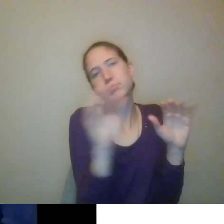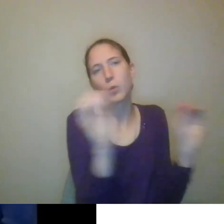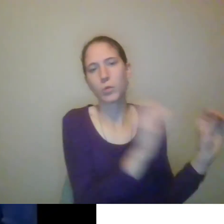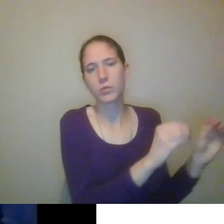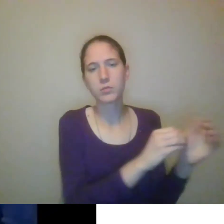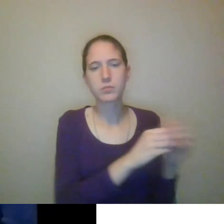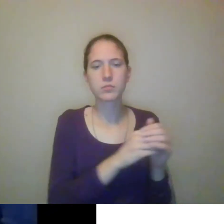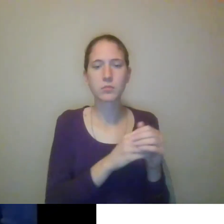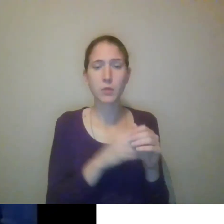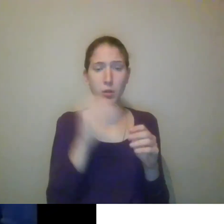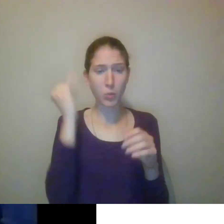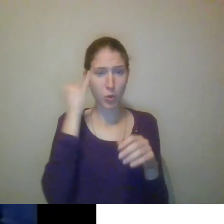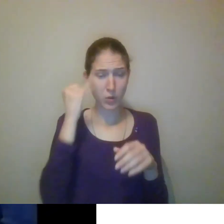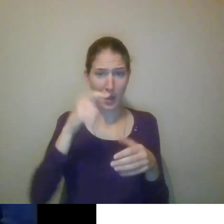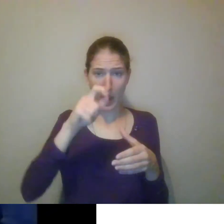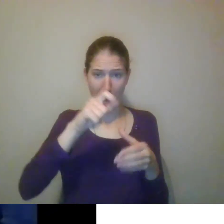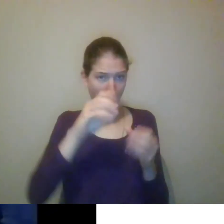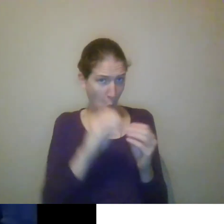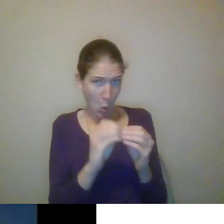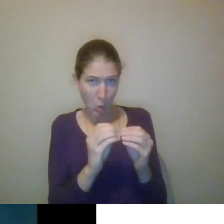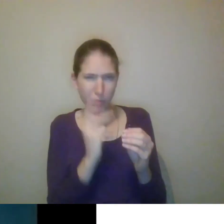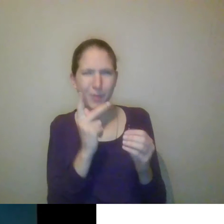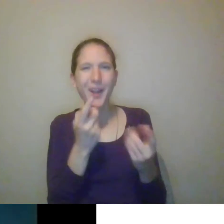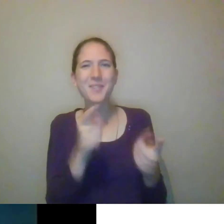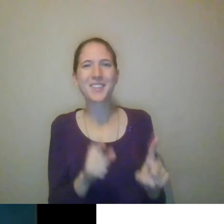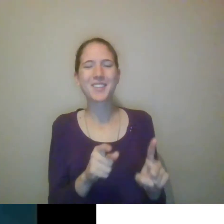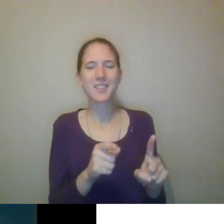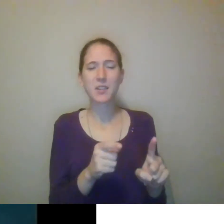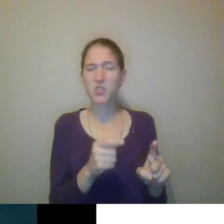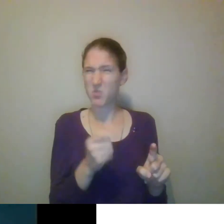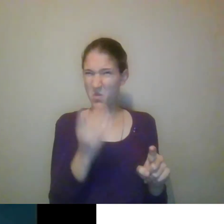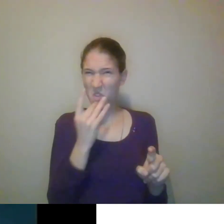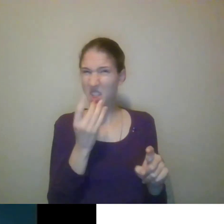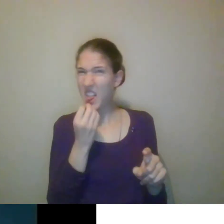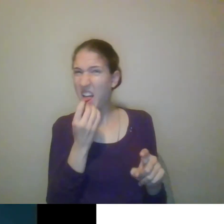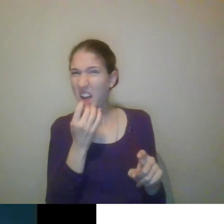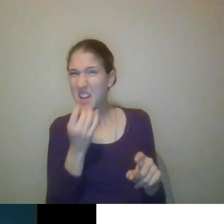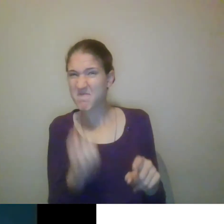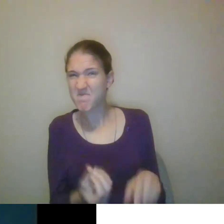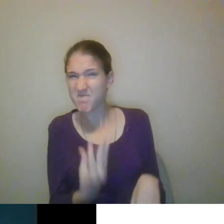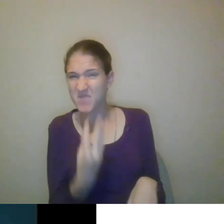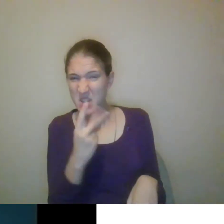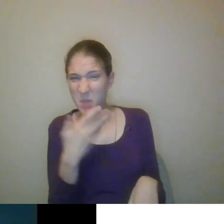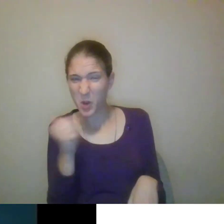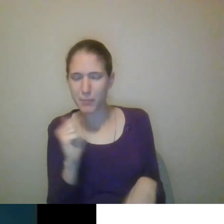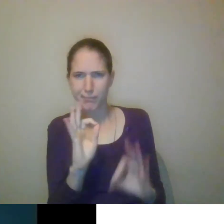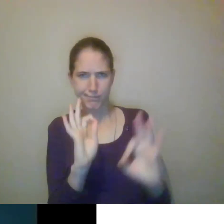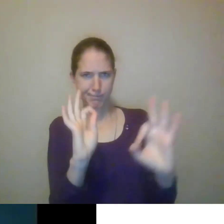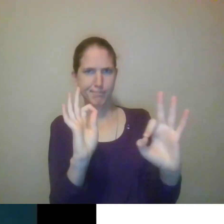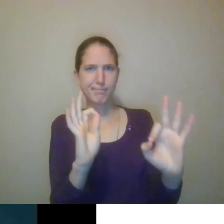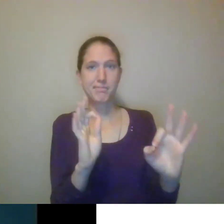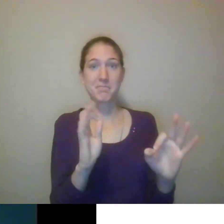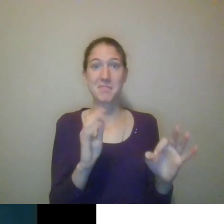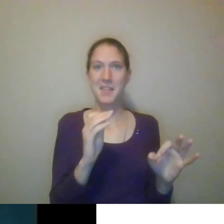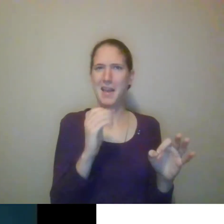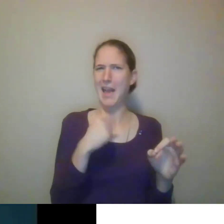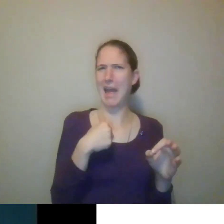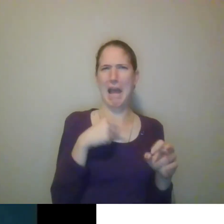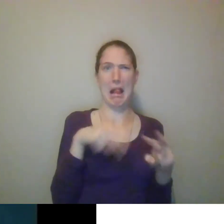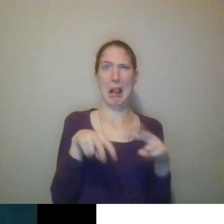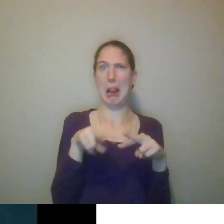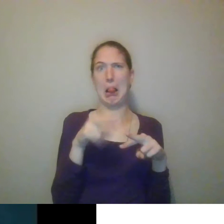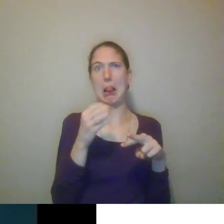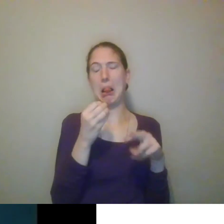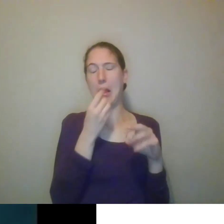Okay, let's see what would happen if we add a little bit more. Okay, is it better with the lighter now? Okay, see, for me it's not because